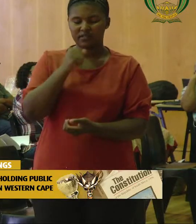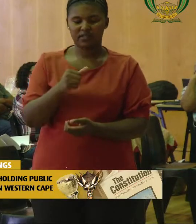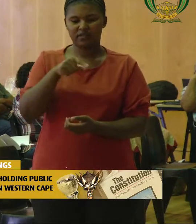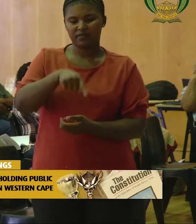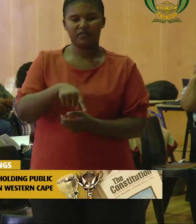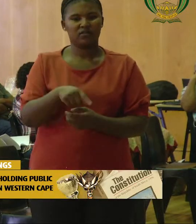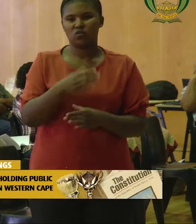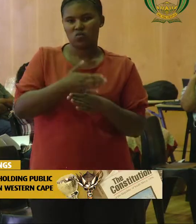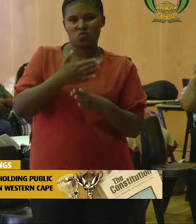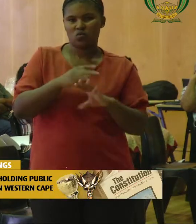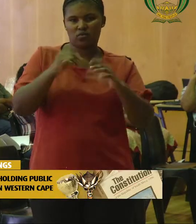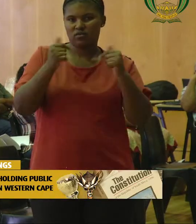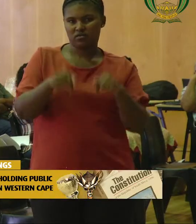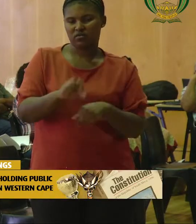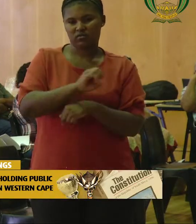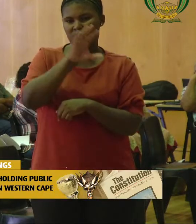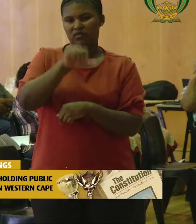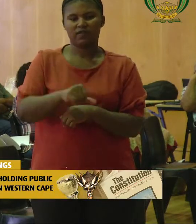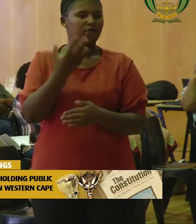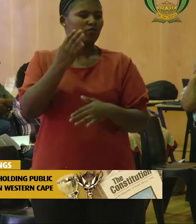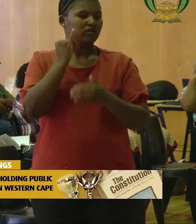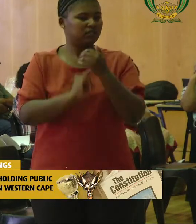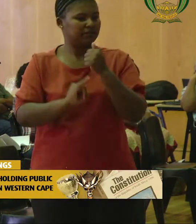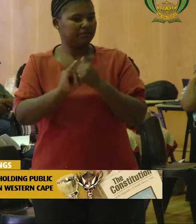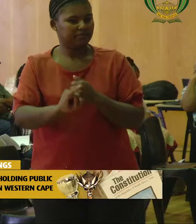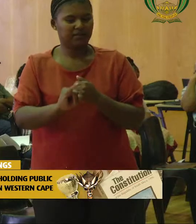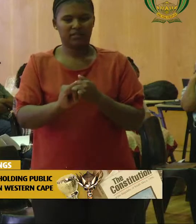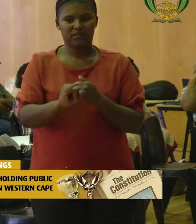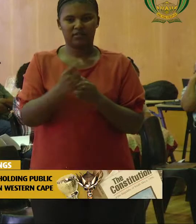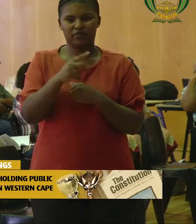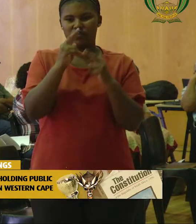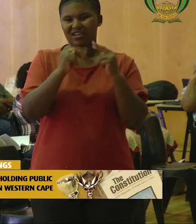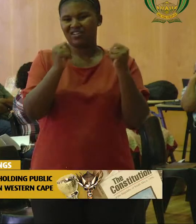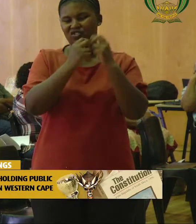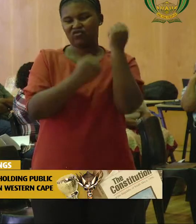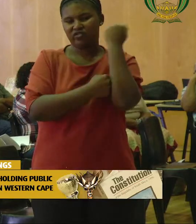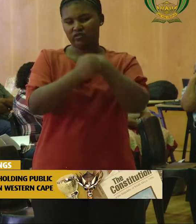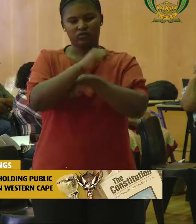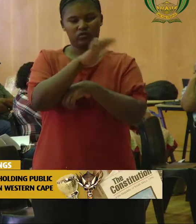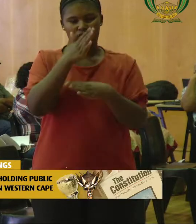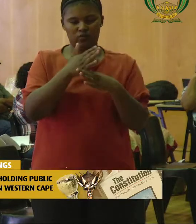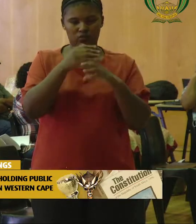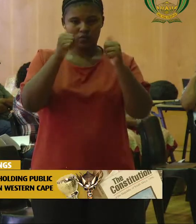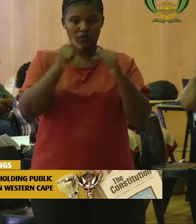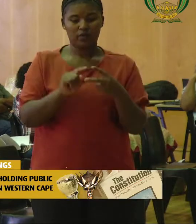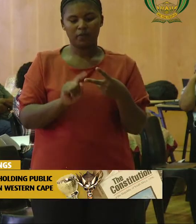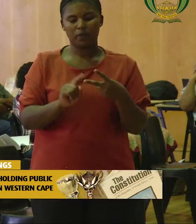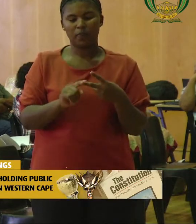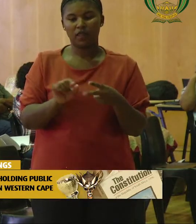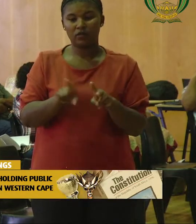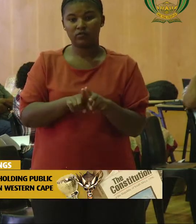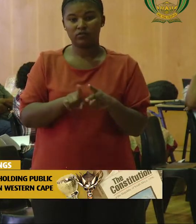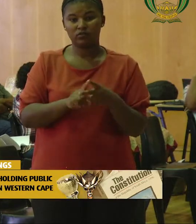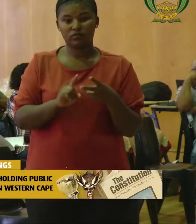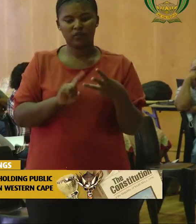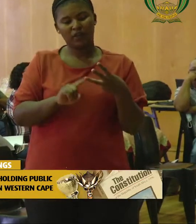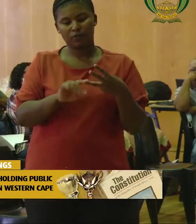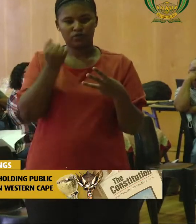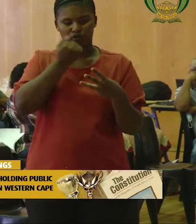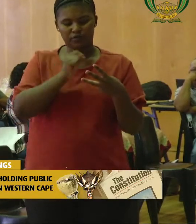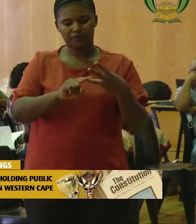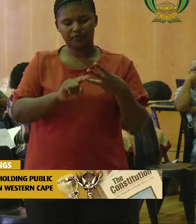Africa for independence to be in the national structure. Then our third point will be,